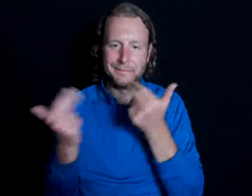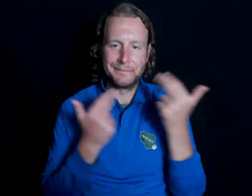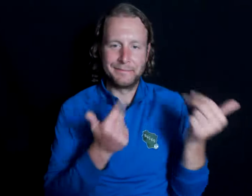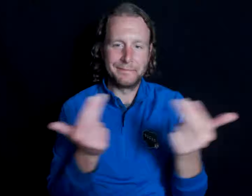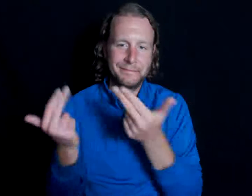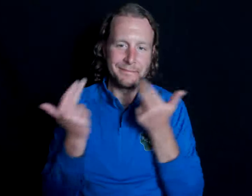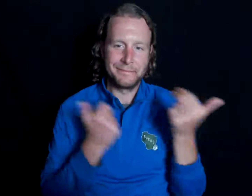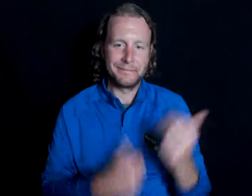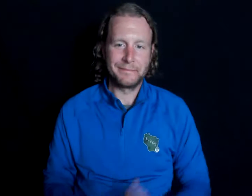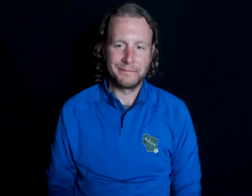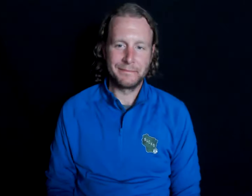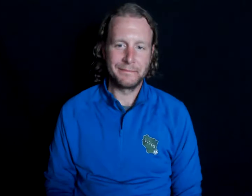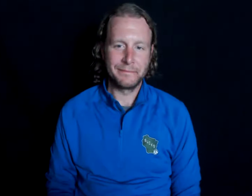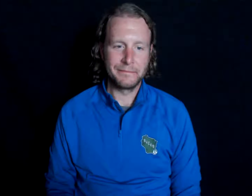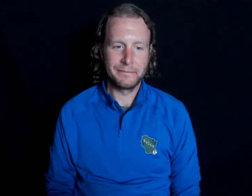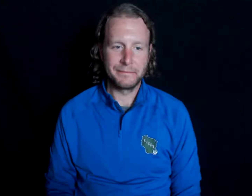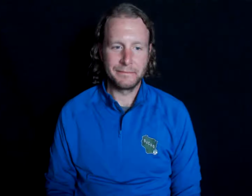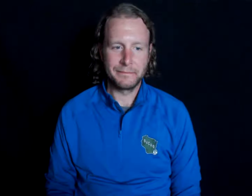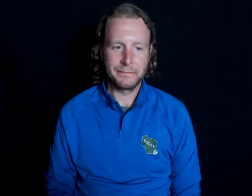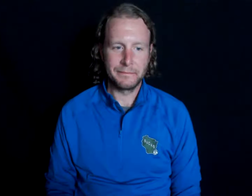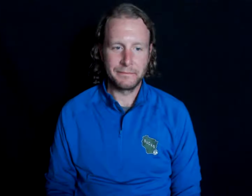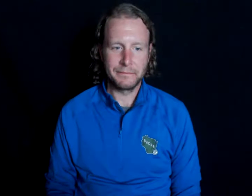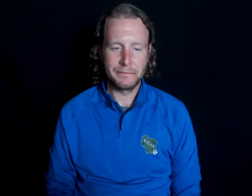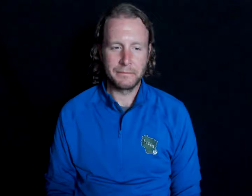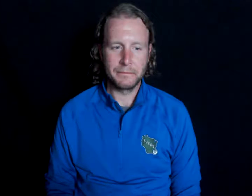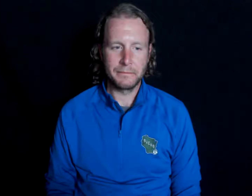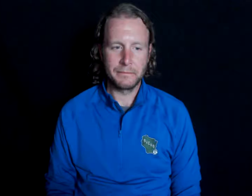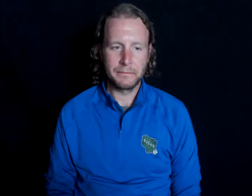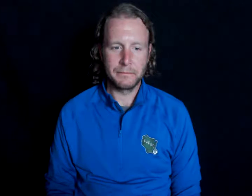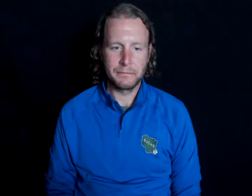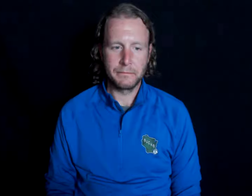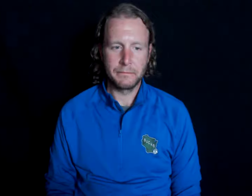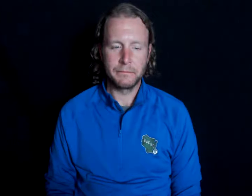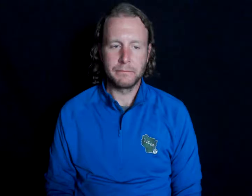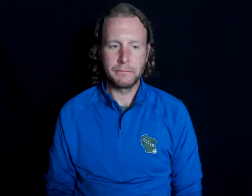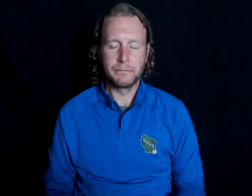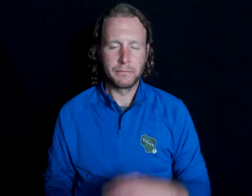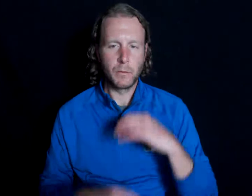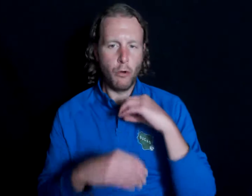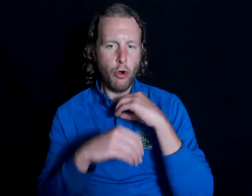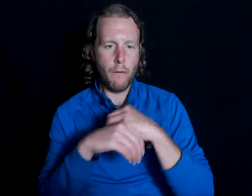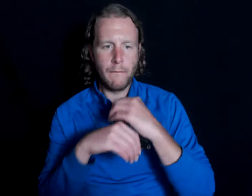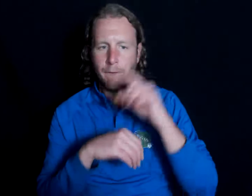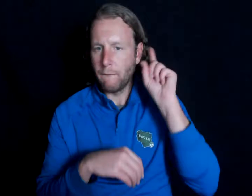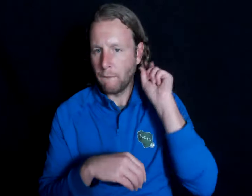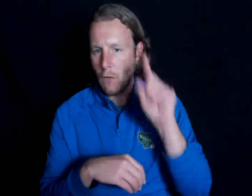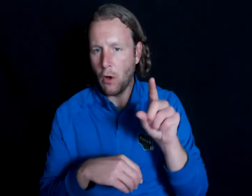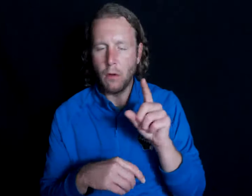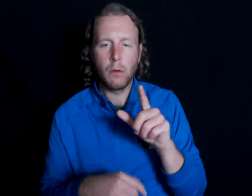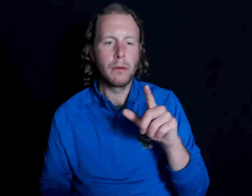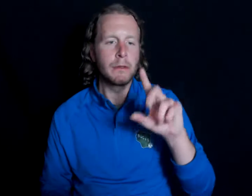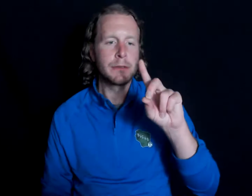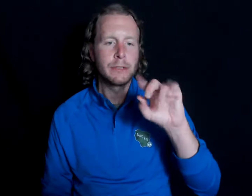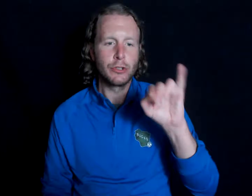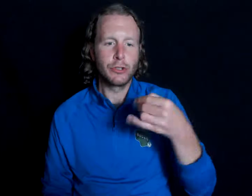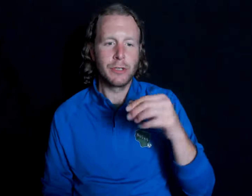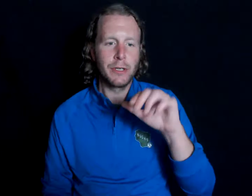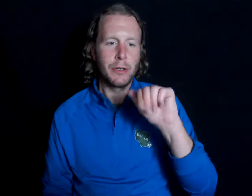In a few minutes, he'll be pulling. Maybe an offensive foul right there on DJ Hardesty. There he